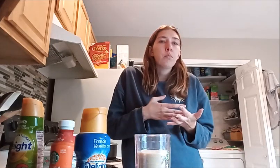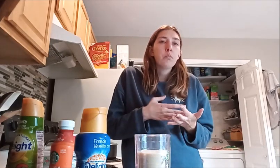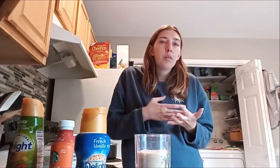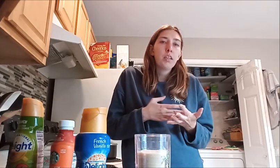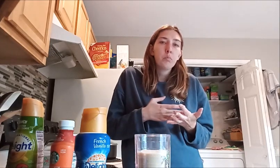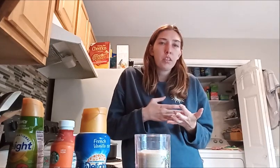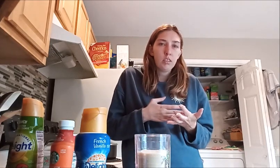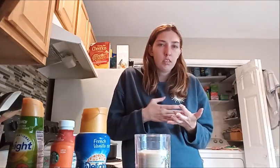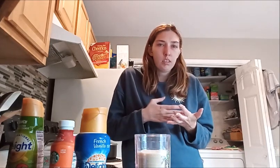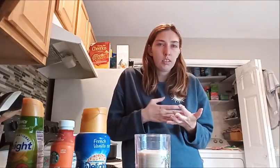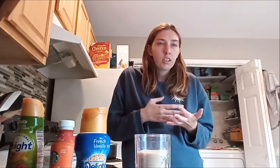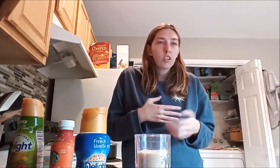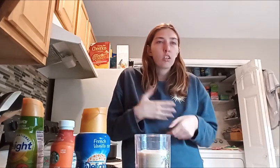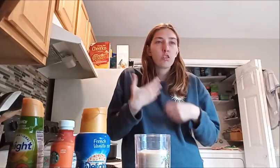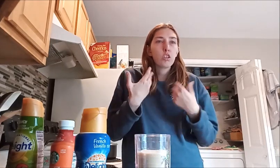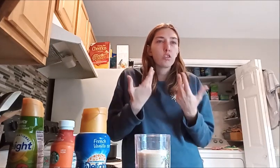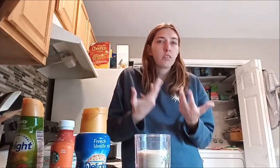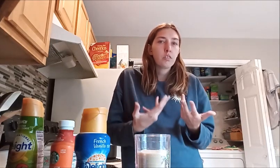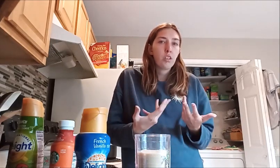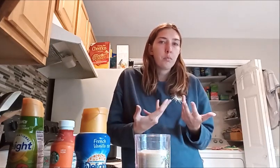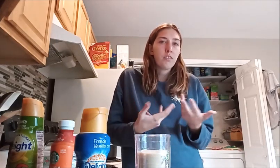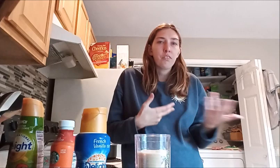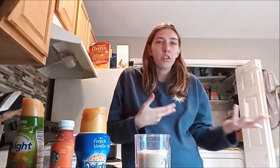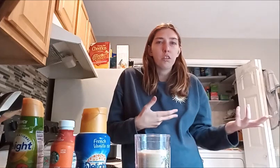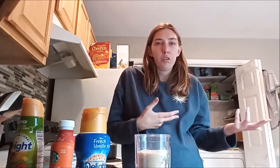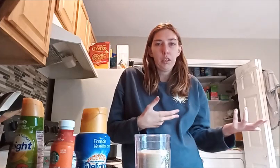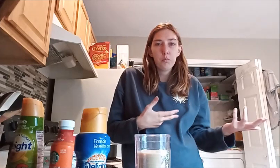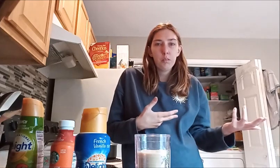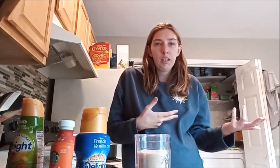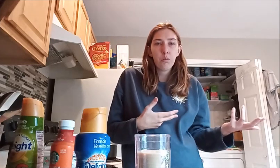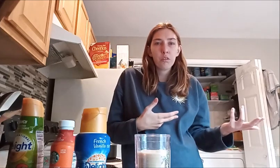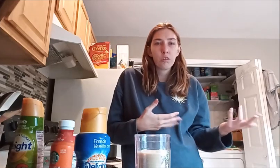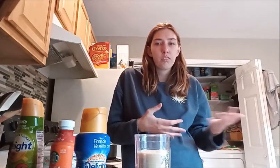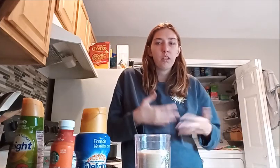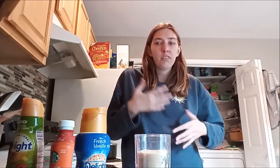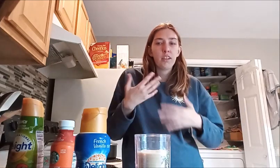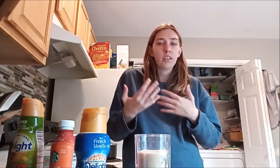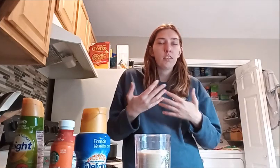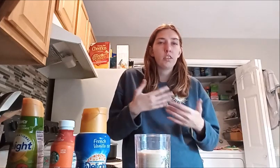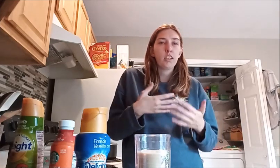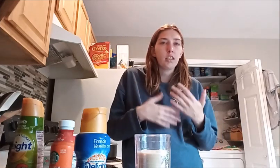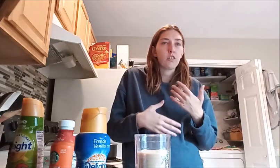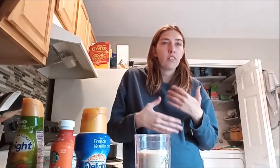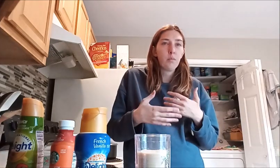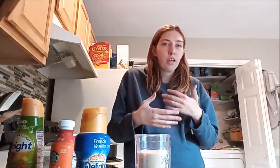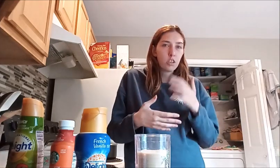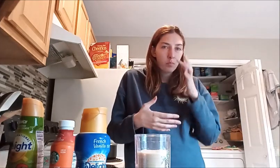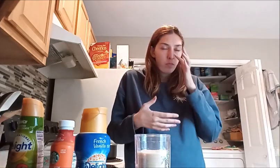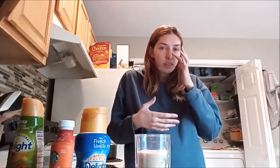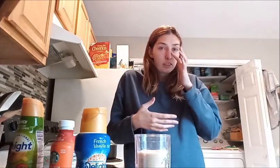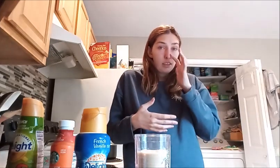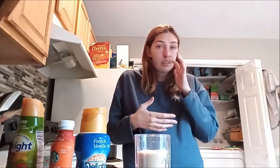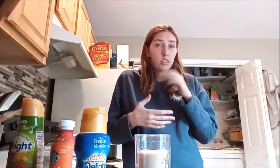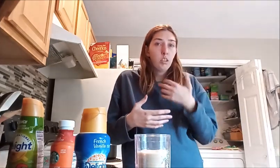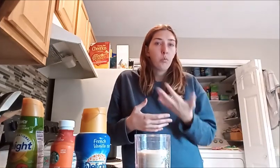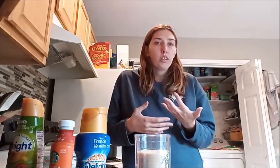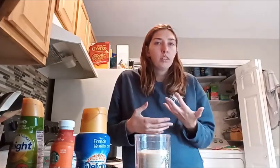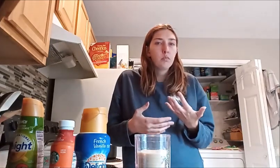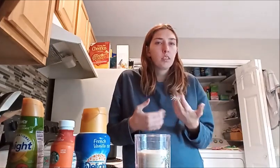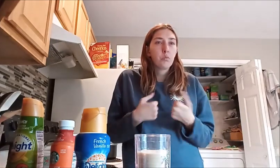in my opinion, because it's just like, you can show your grievance for them, even if you didn't know that well. So even if you're not going to grieve that much, it's still important, because what